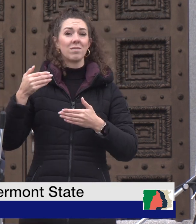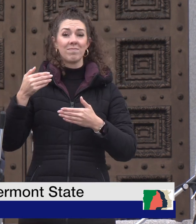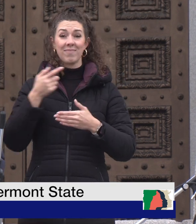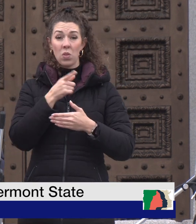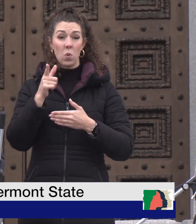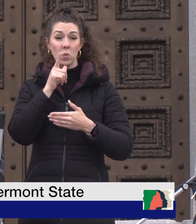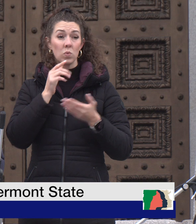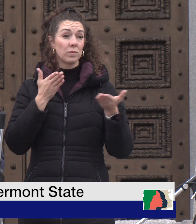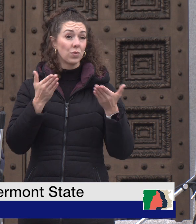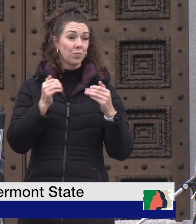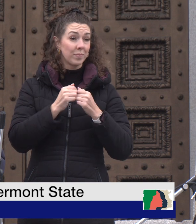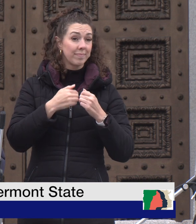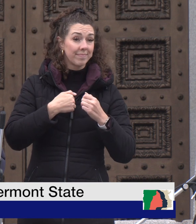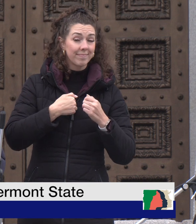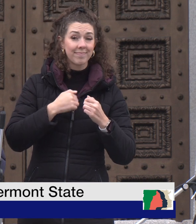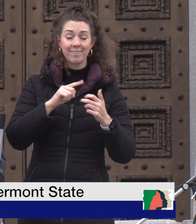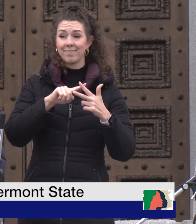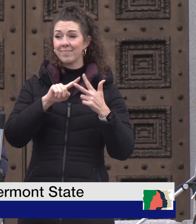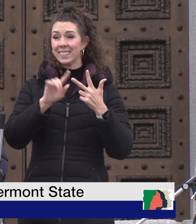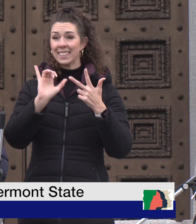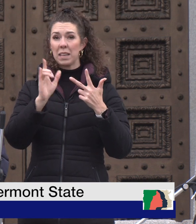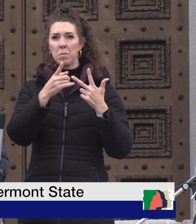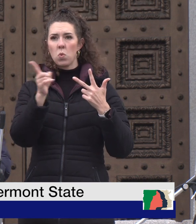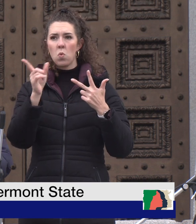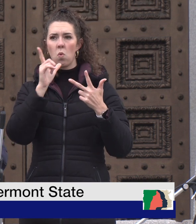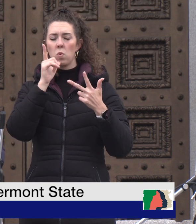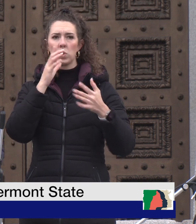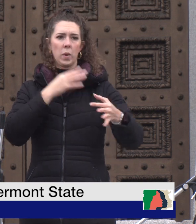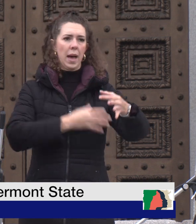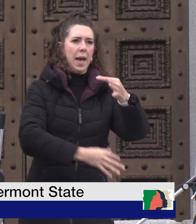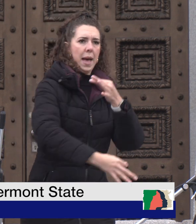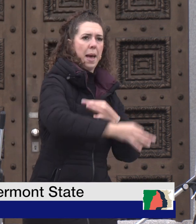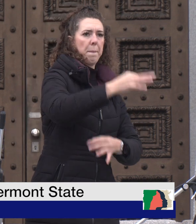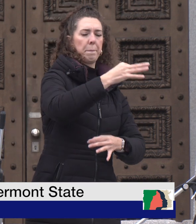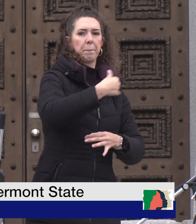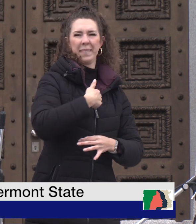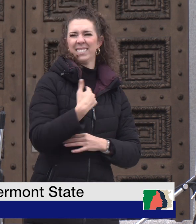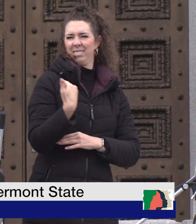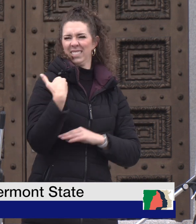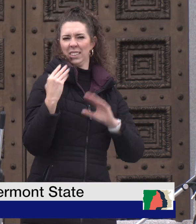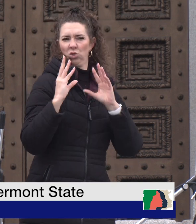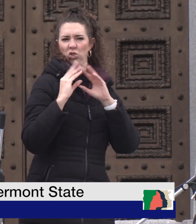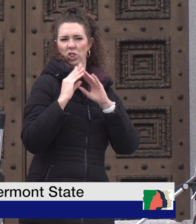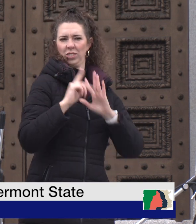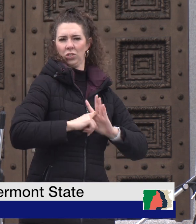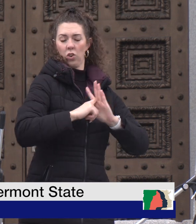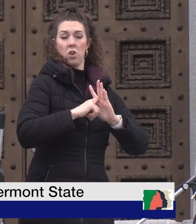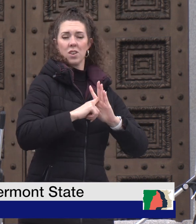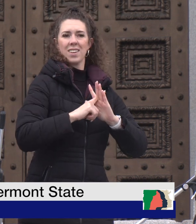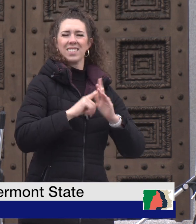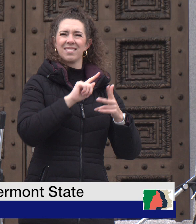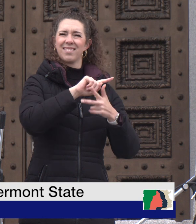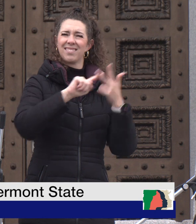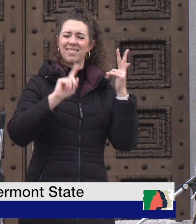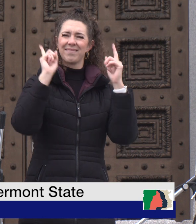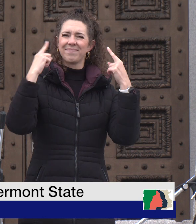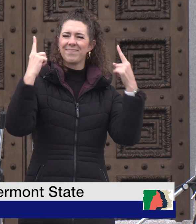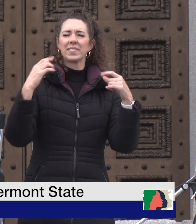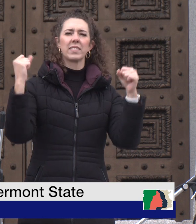who served with me, and those who came after me in this last session, to have fought to